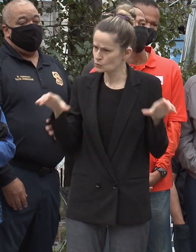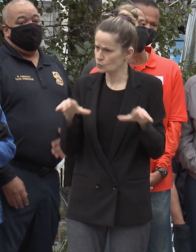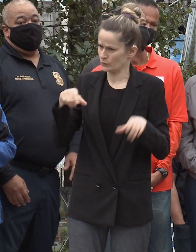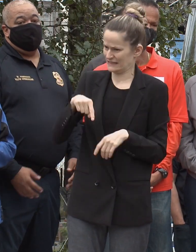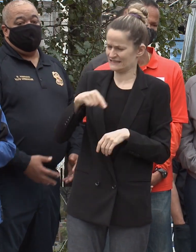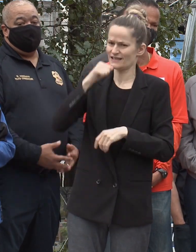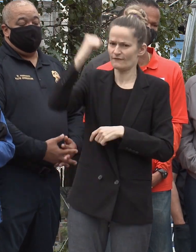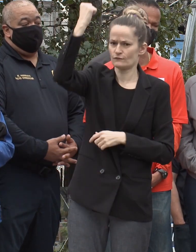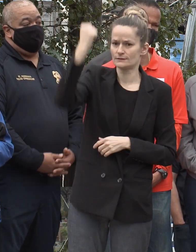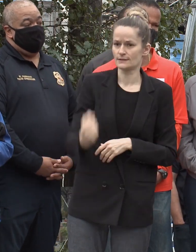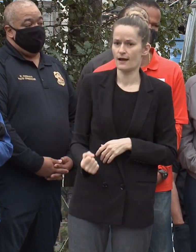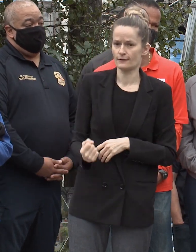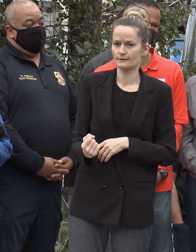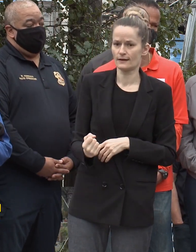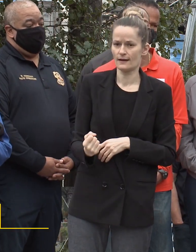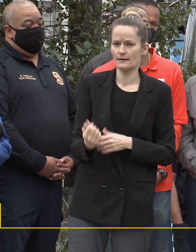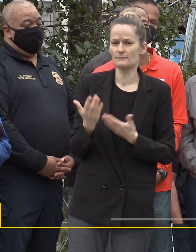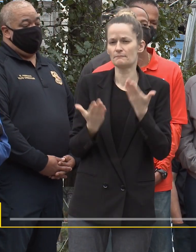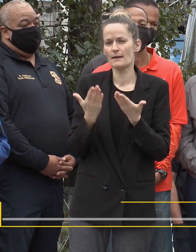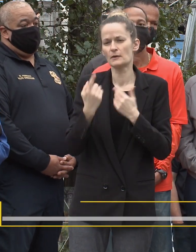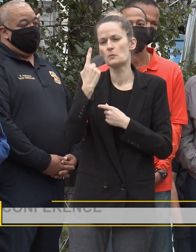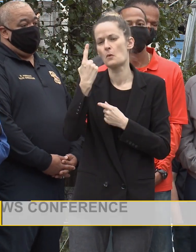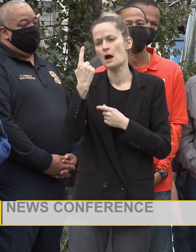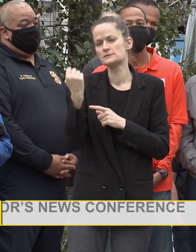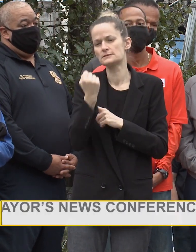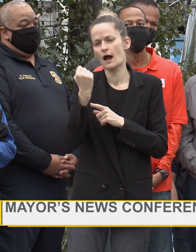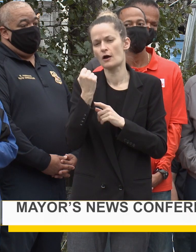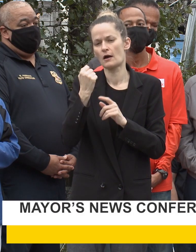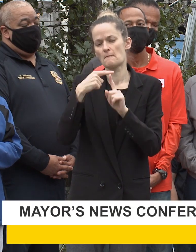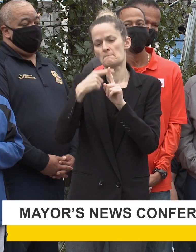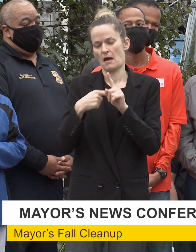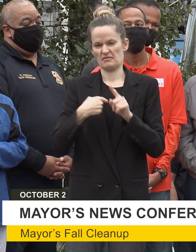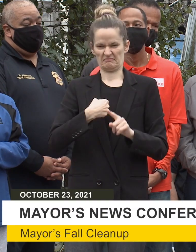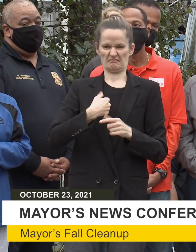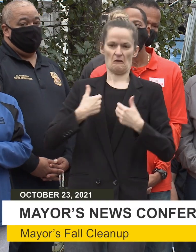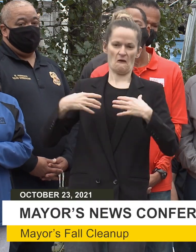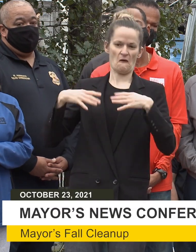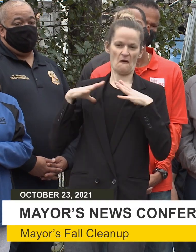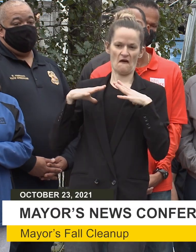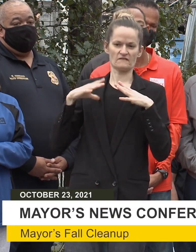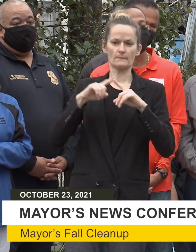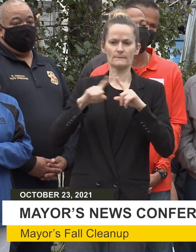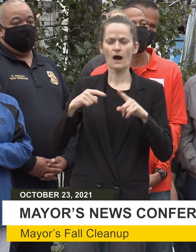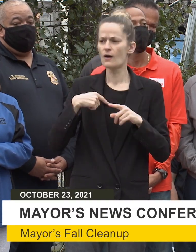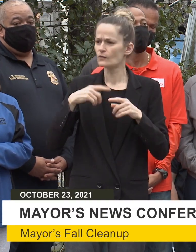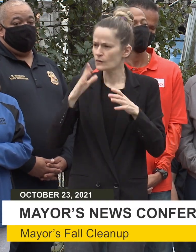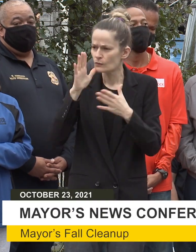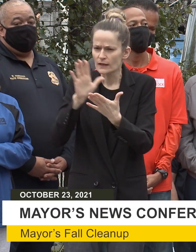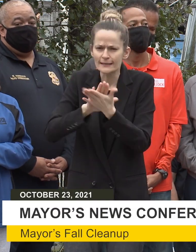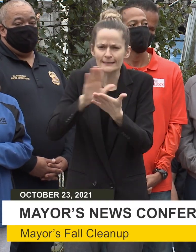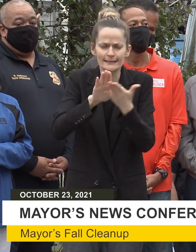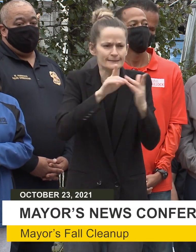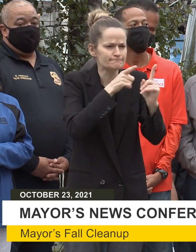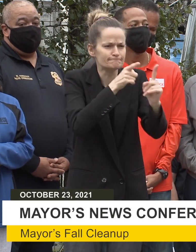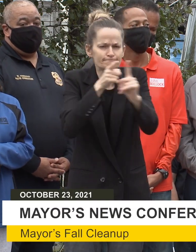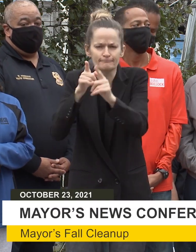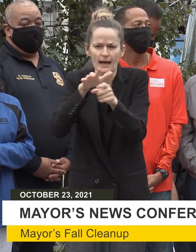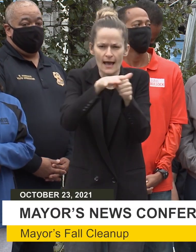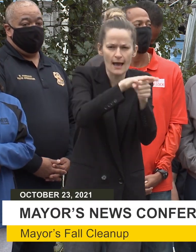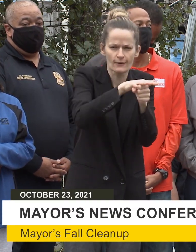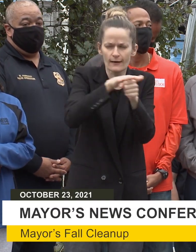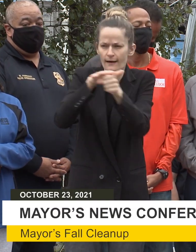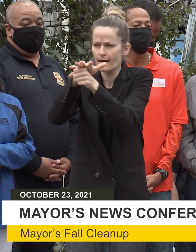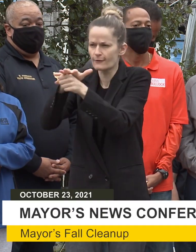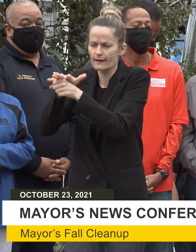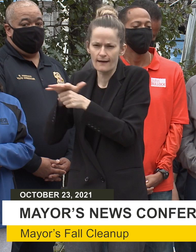I try to take a Saturday off, but we try to clean certain areas in the neighborhood to make sure that there's always areas clean